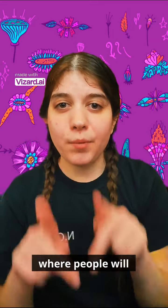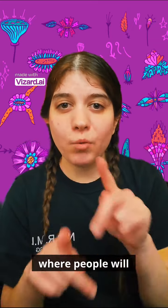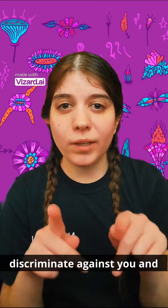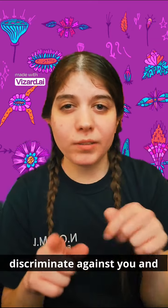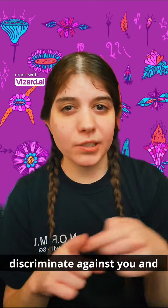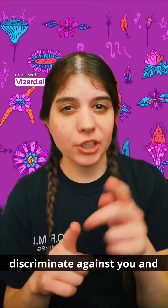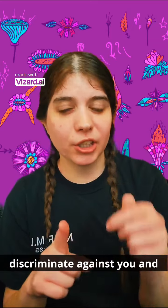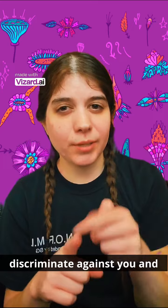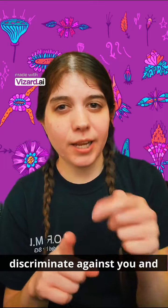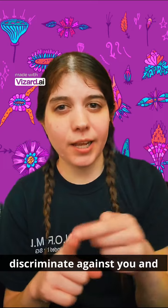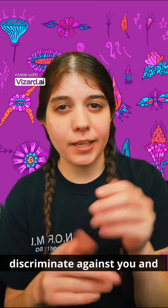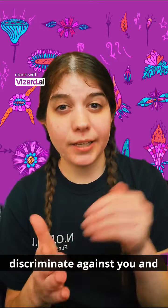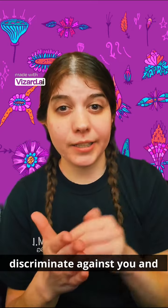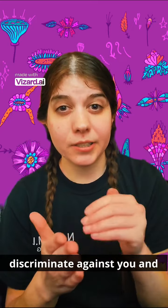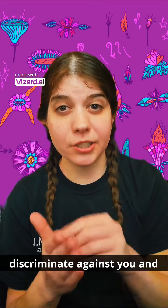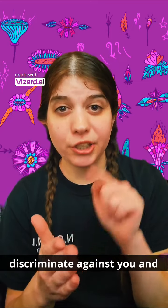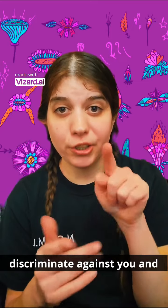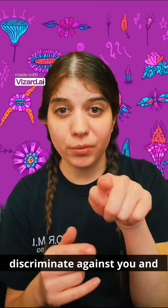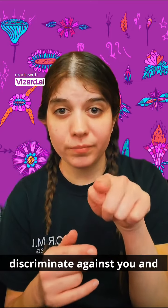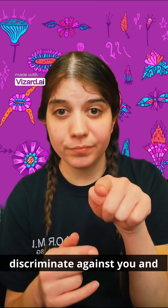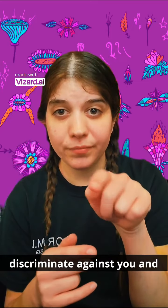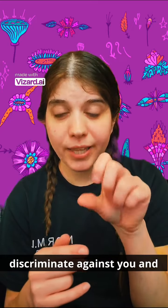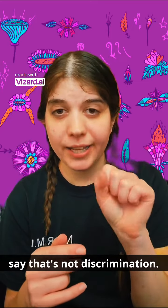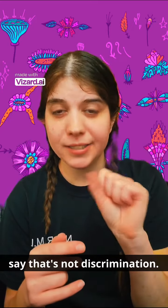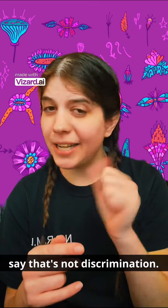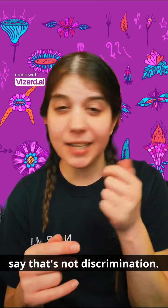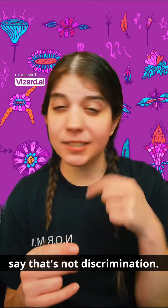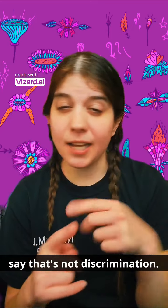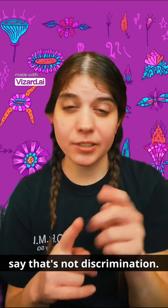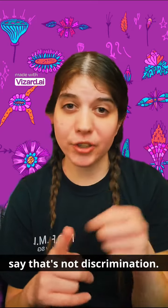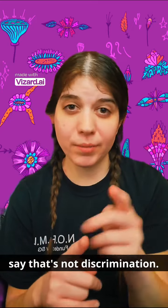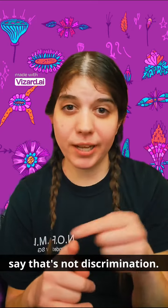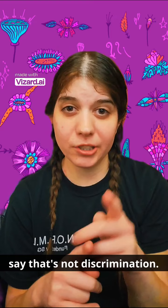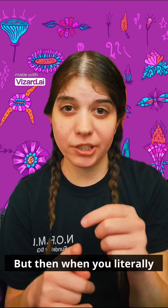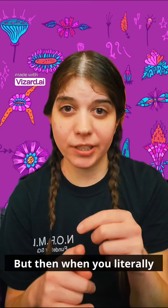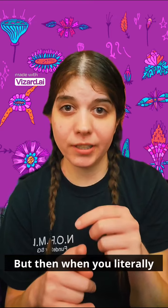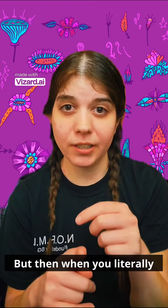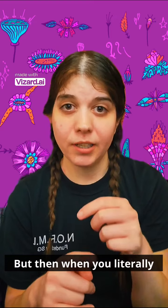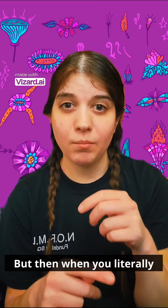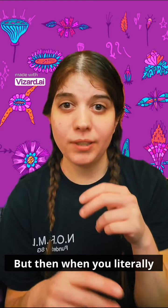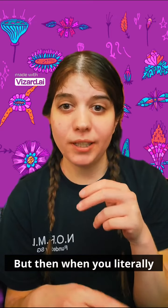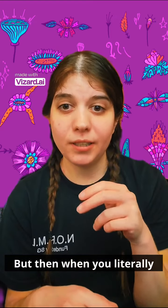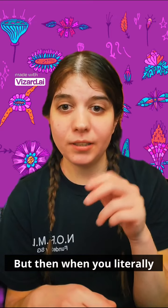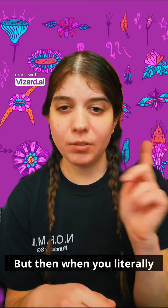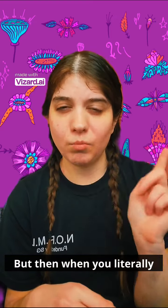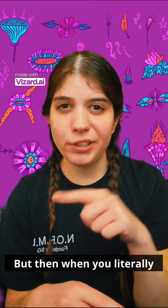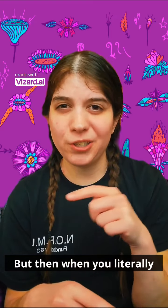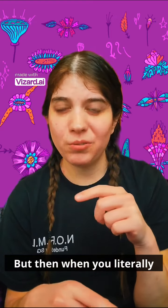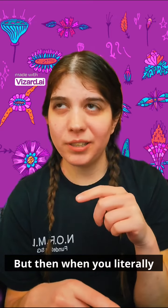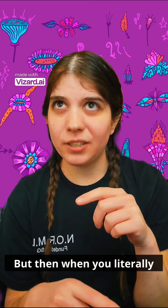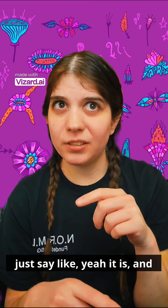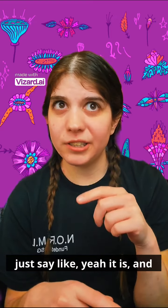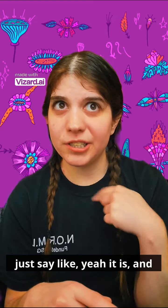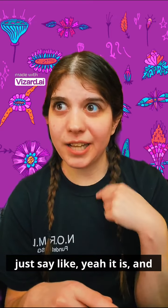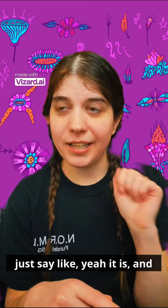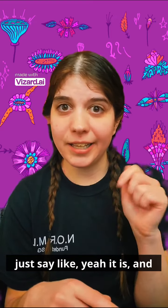will discriminate against you and say that's not discrimination. But then when you literally just say, like, yeah,